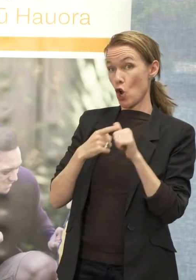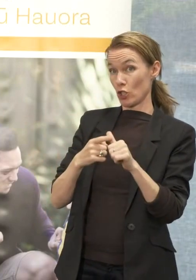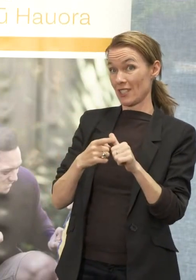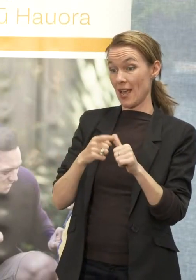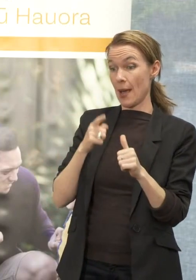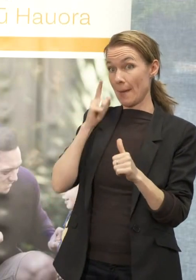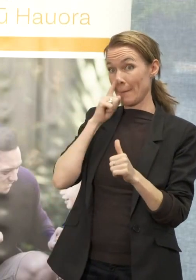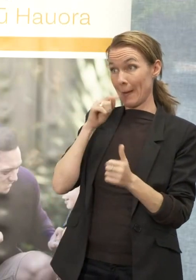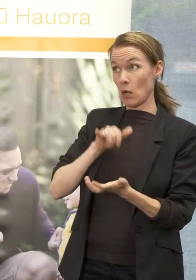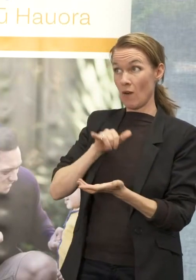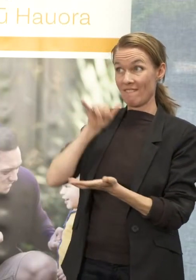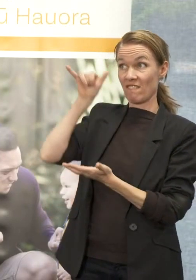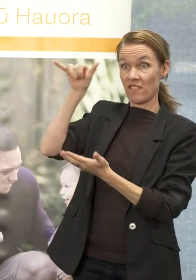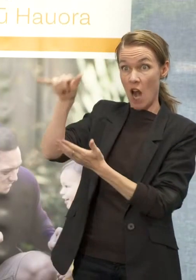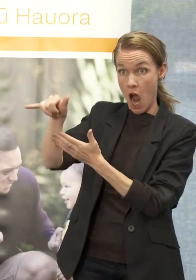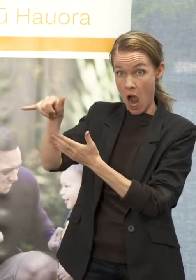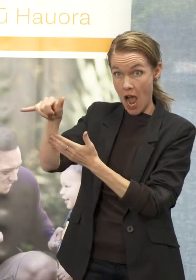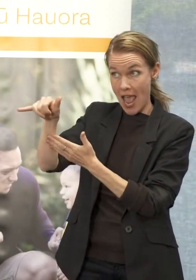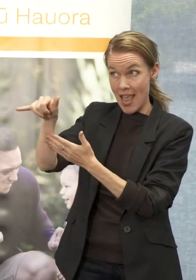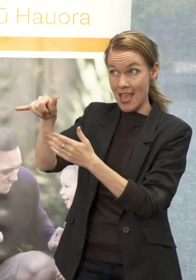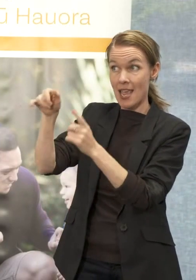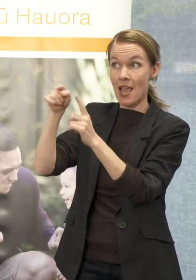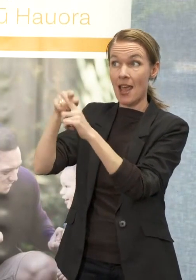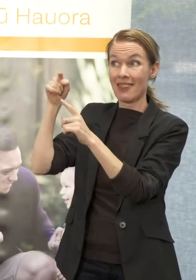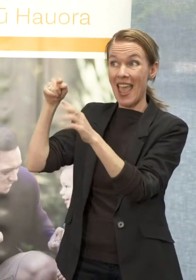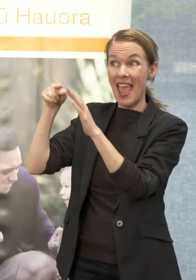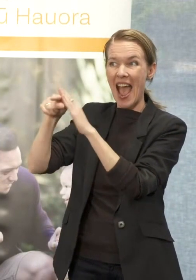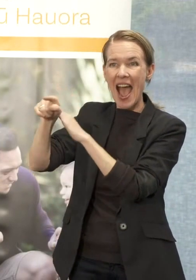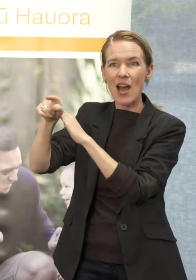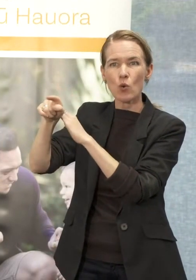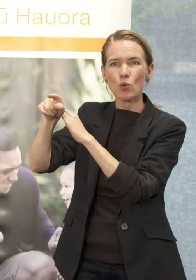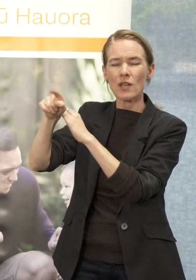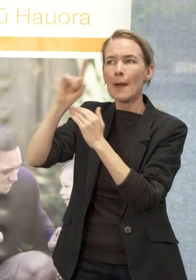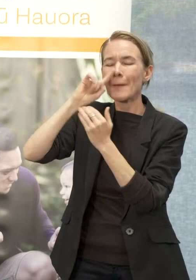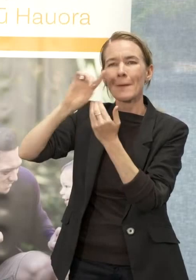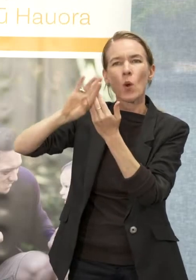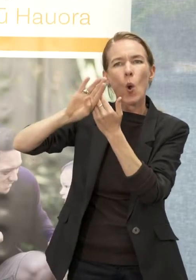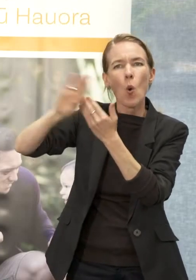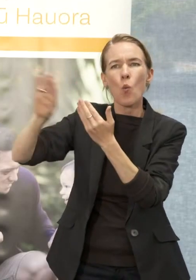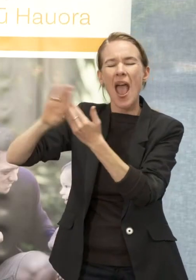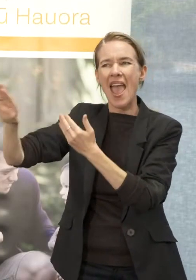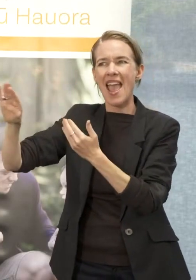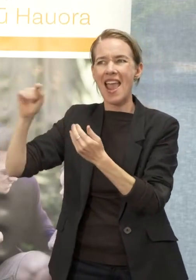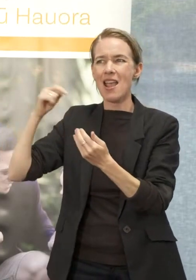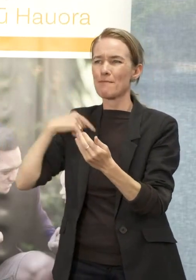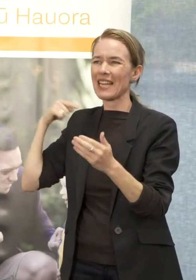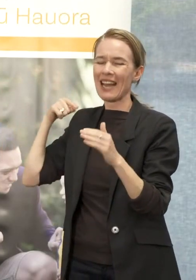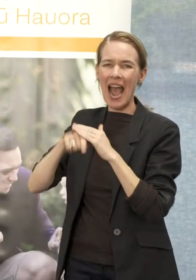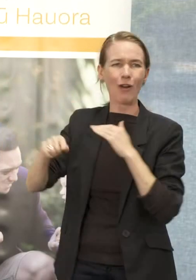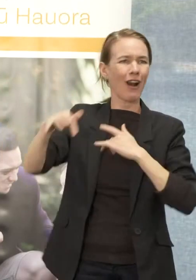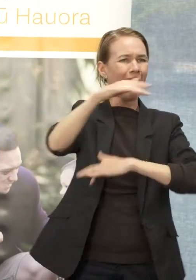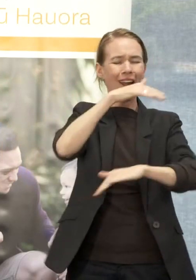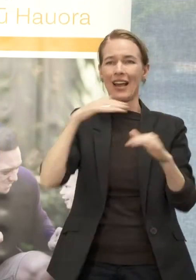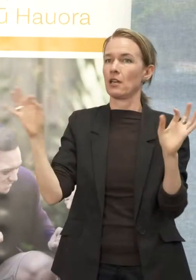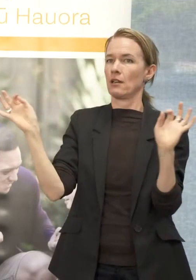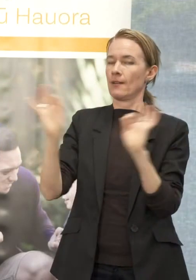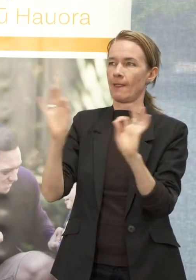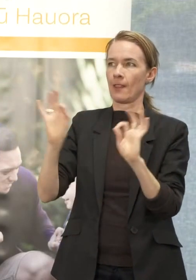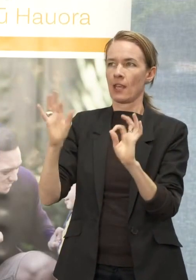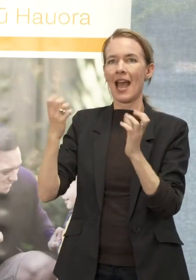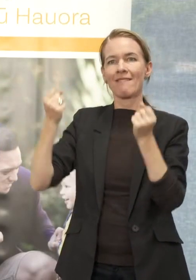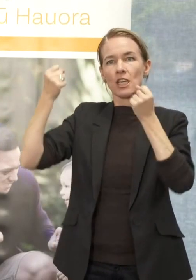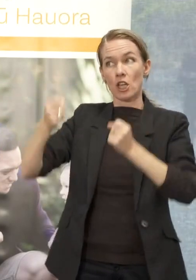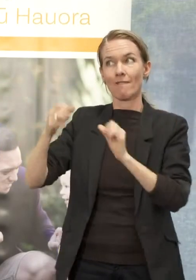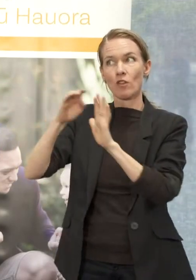period over there. So, and there's very strict requirements that we've put in place for